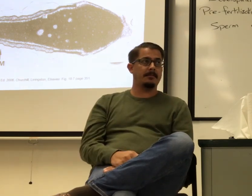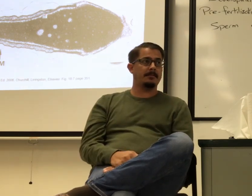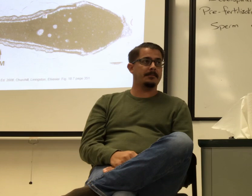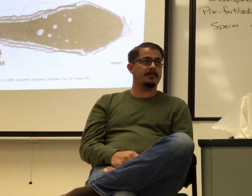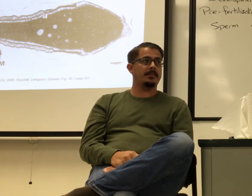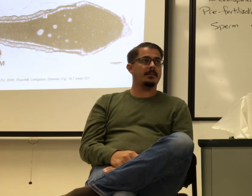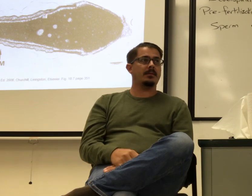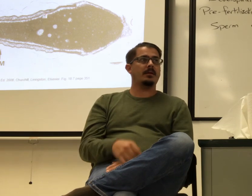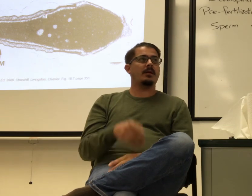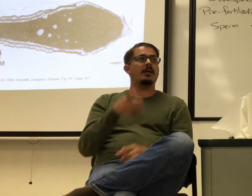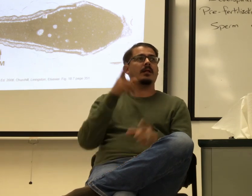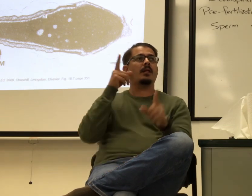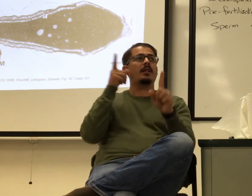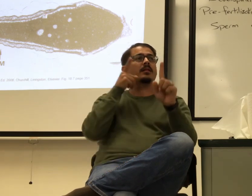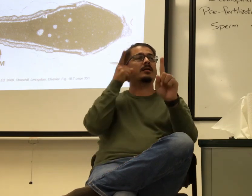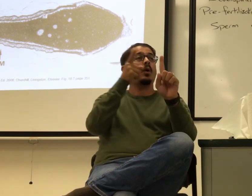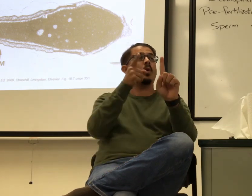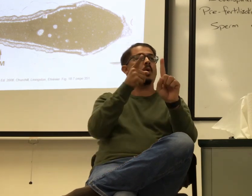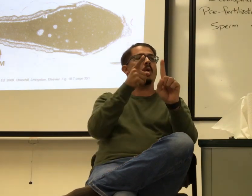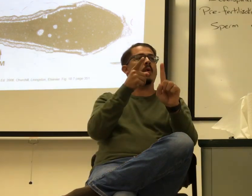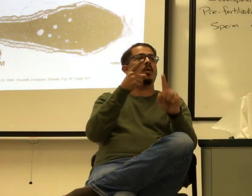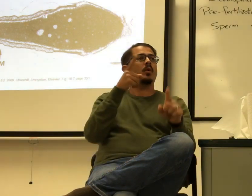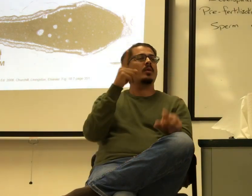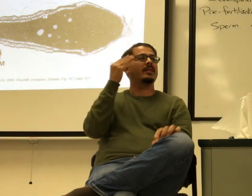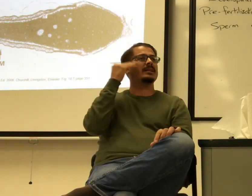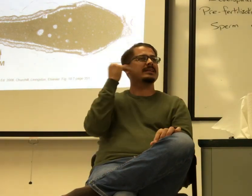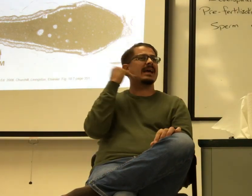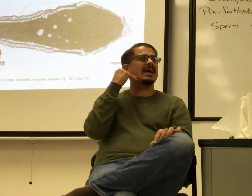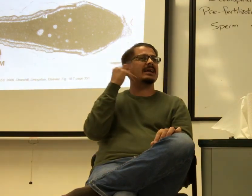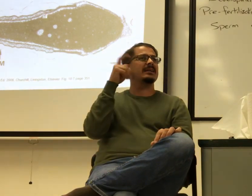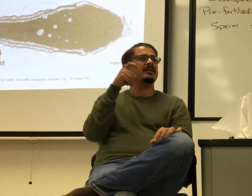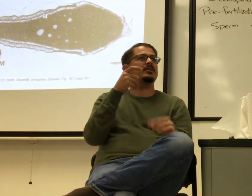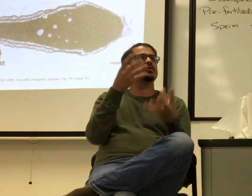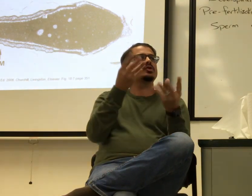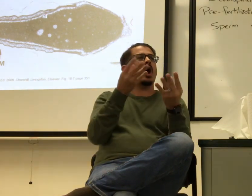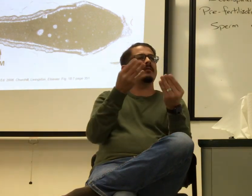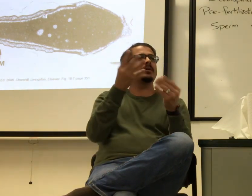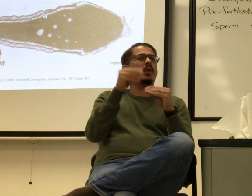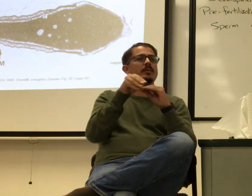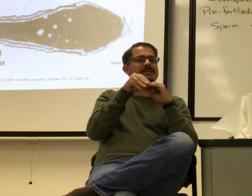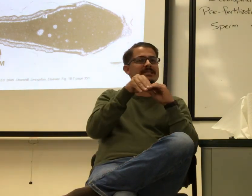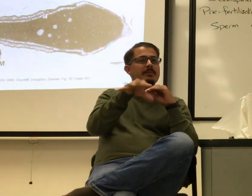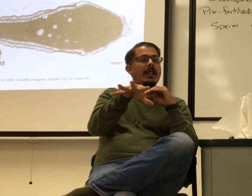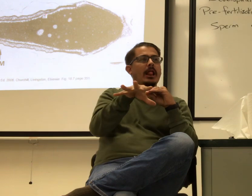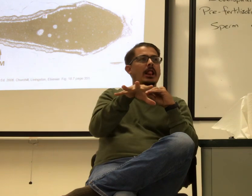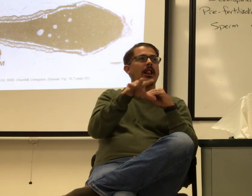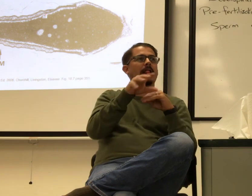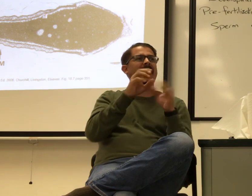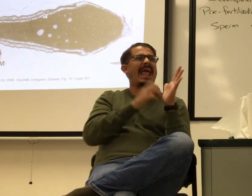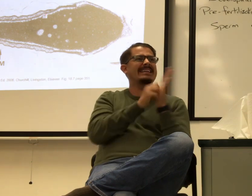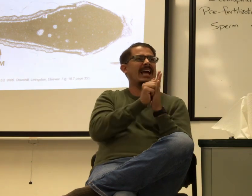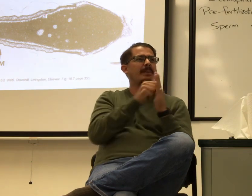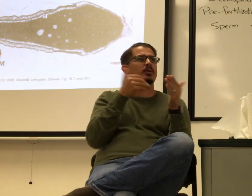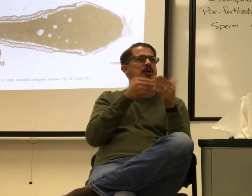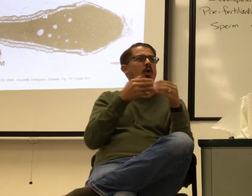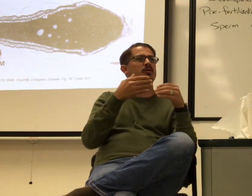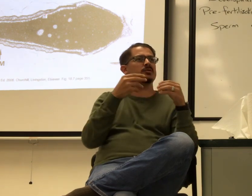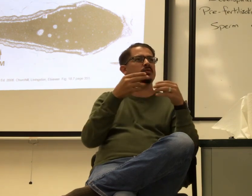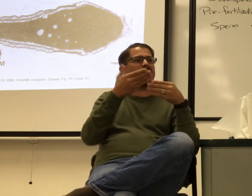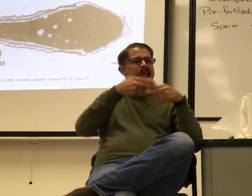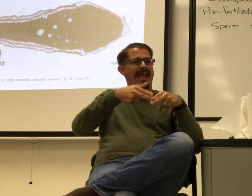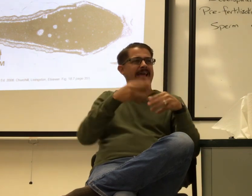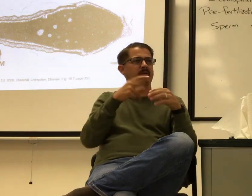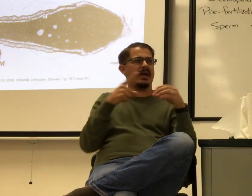The goal here is you want to soften it because you want to spill lytic enzymes when you get close to the egg so you can penetrate these